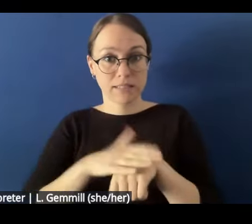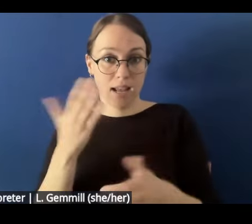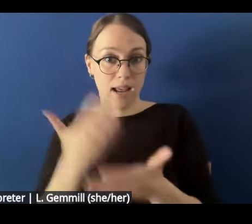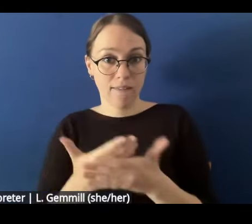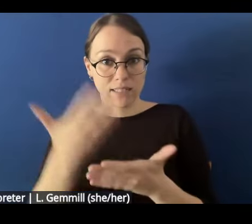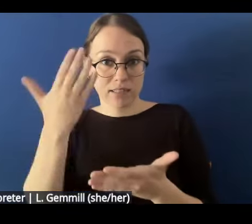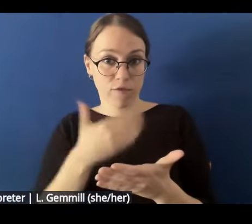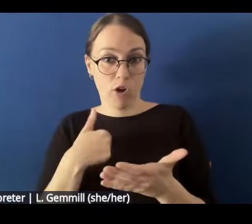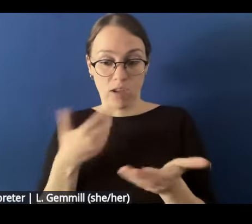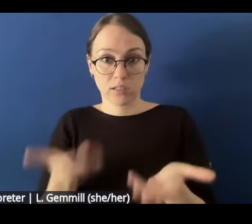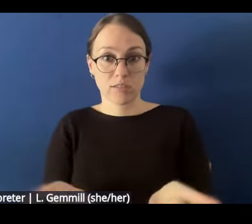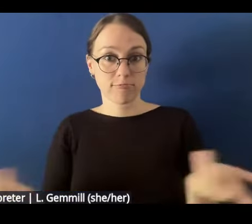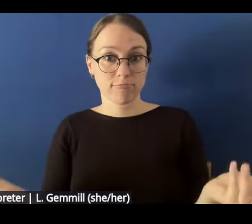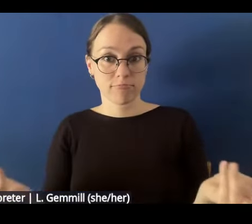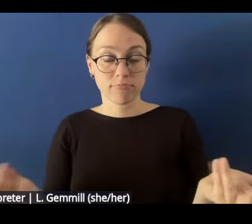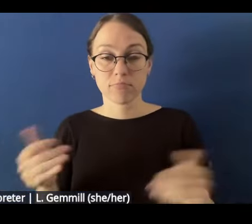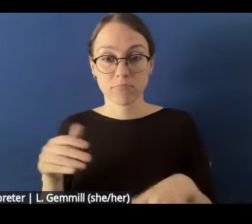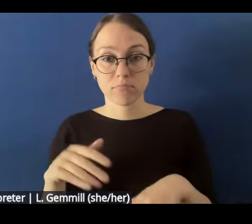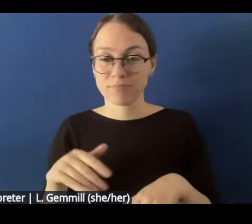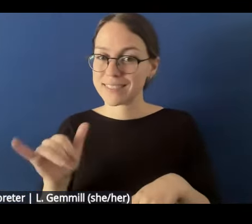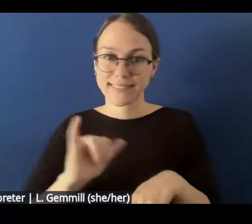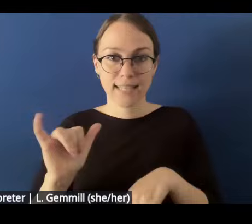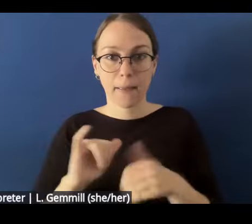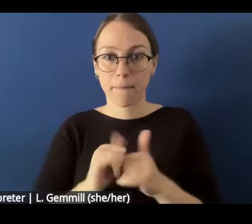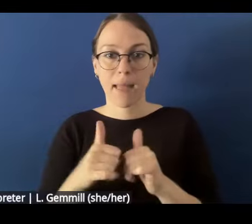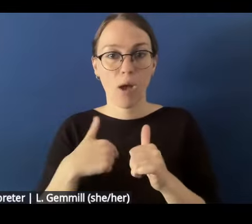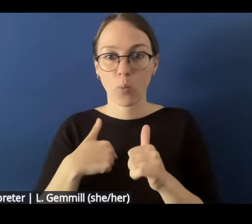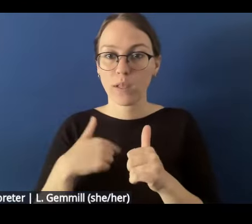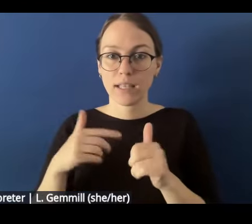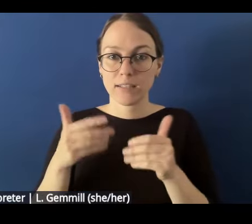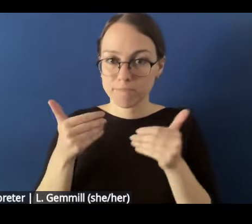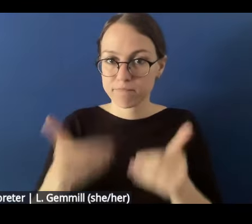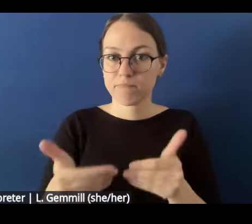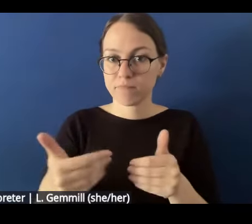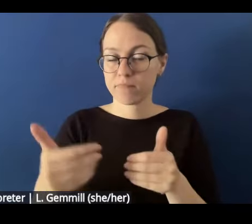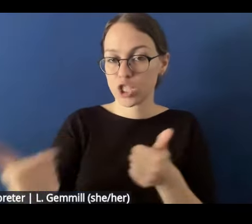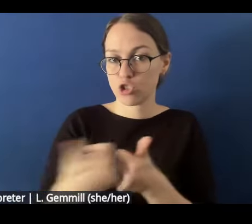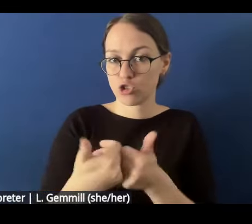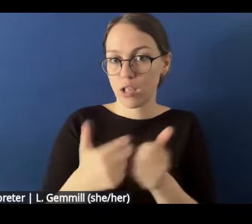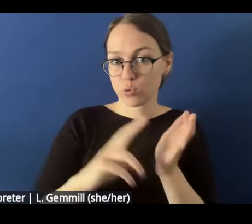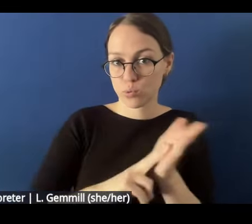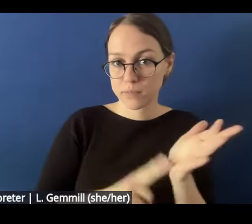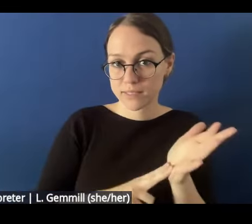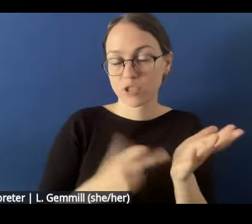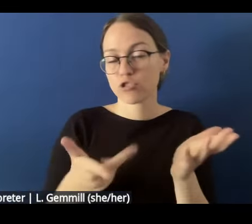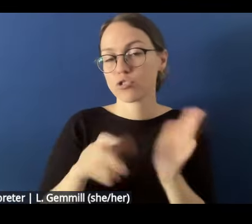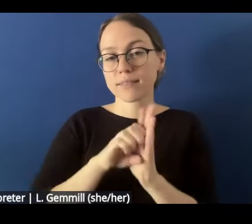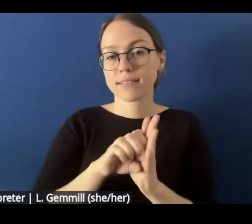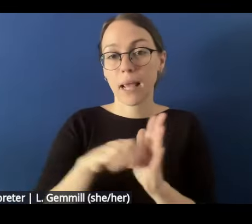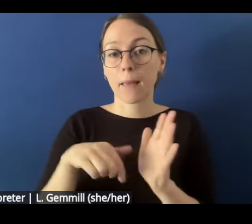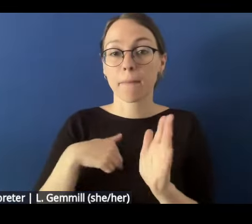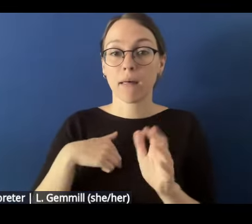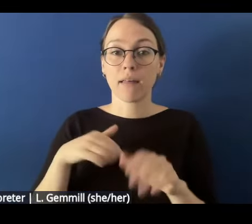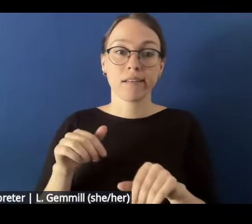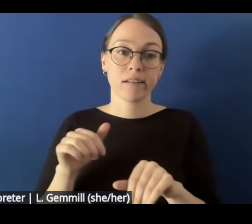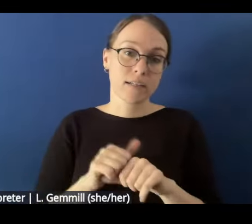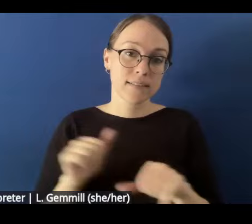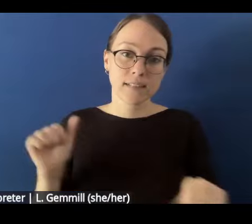So how we currently do it with challenges to petitions is we send it out. So let's say we send it out on